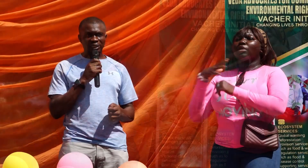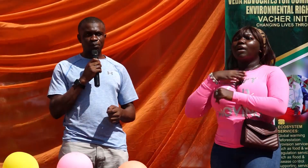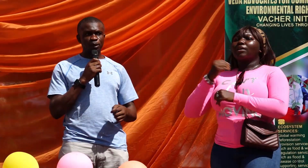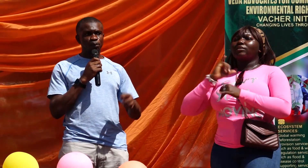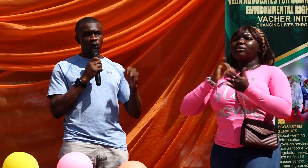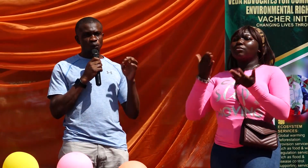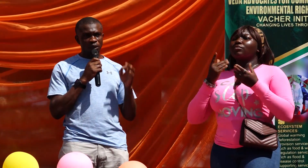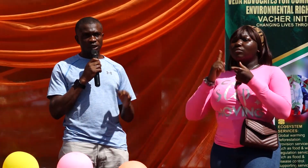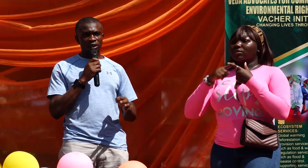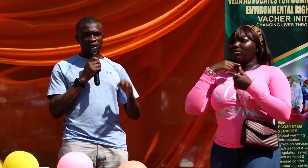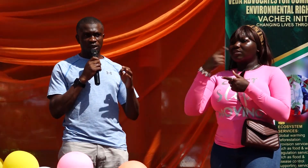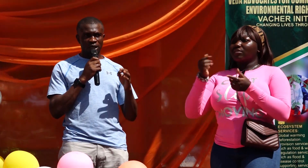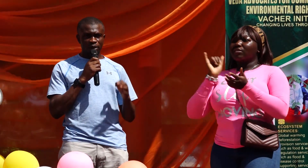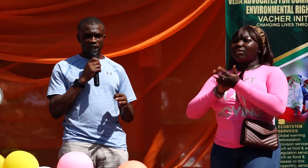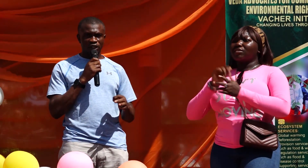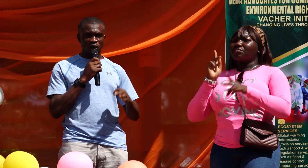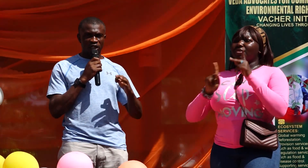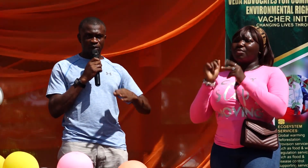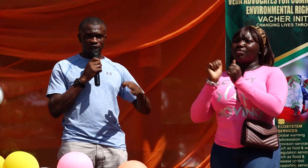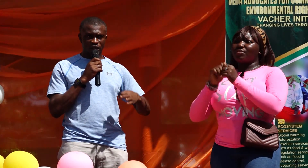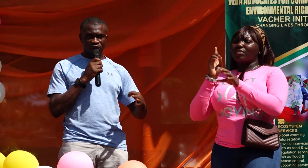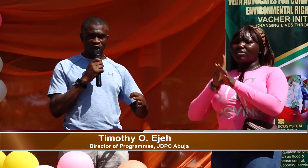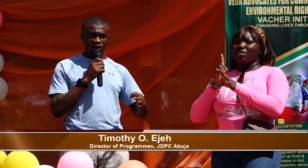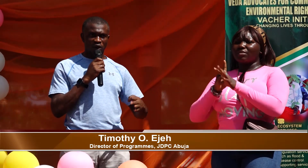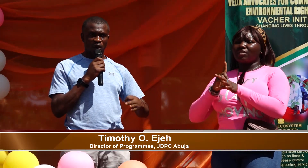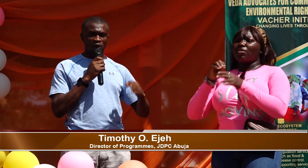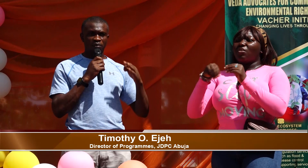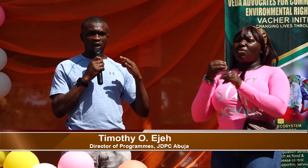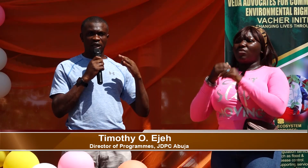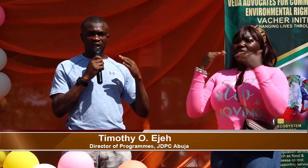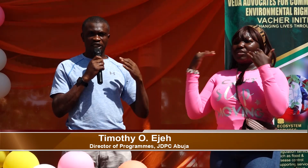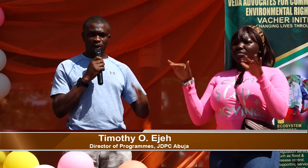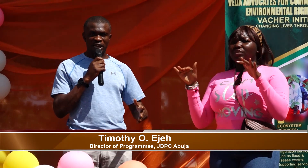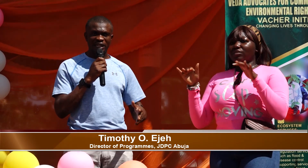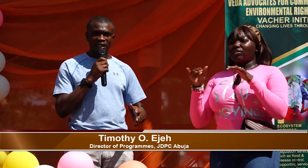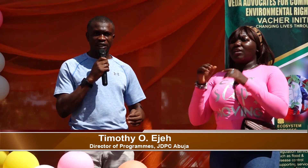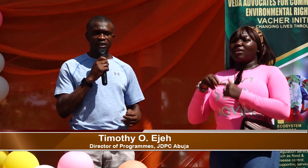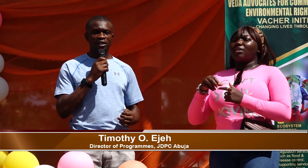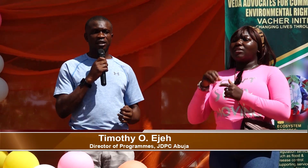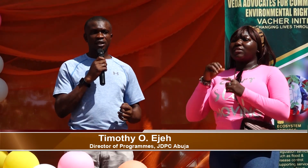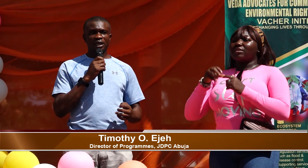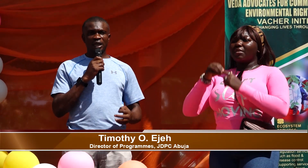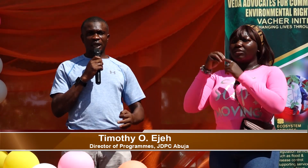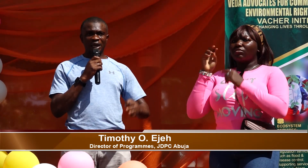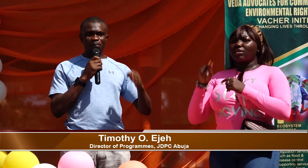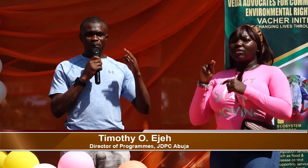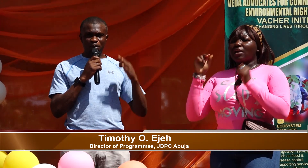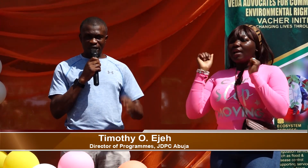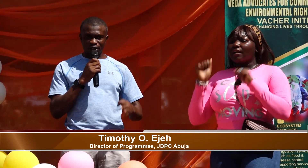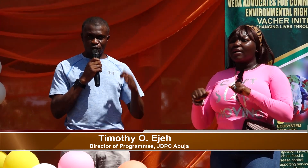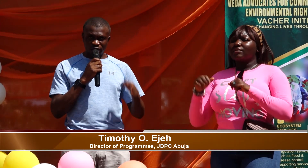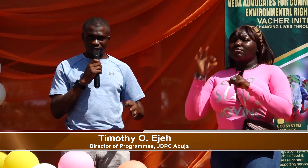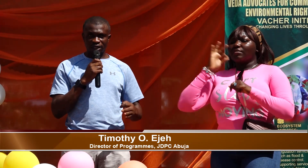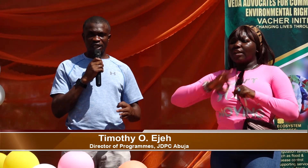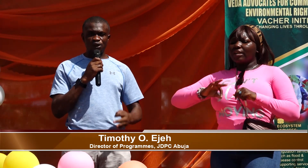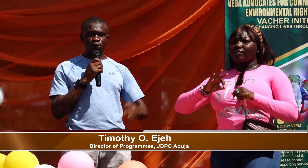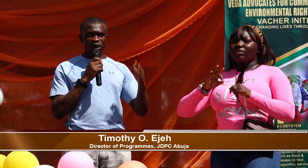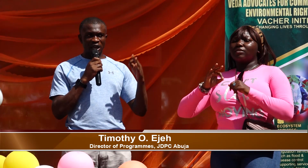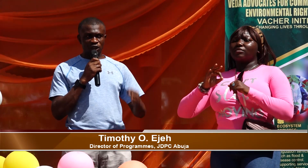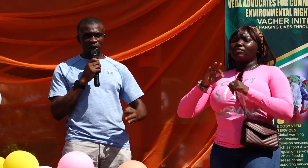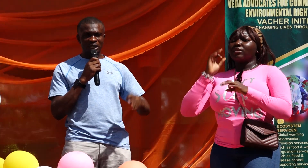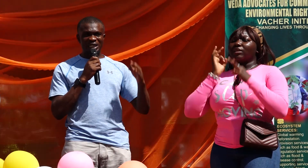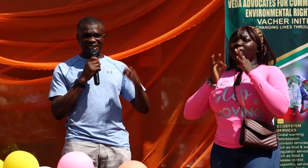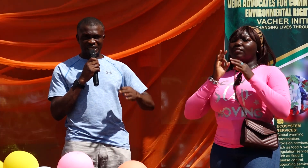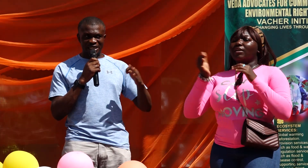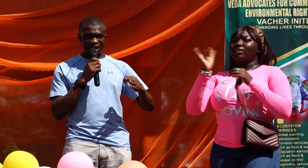daily. People with disability or limitations or special need can benefit if